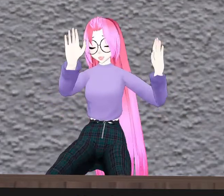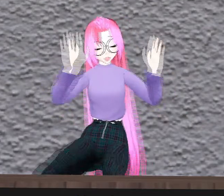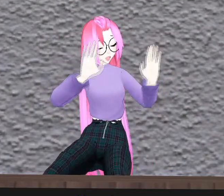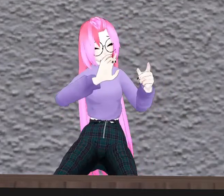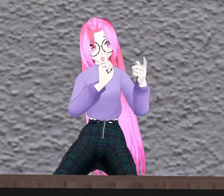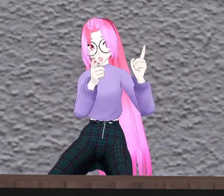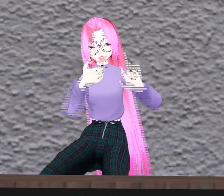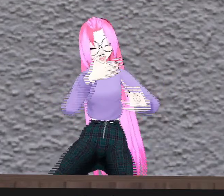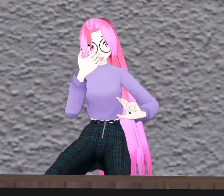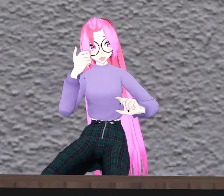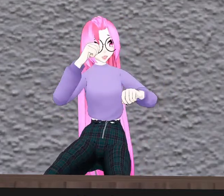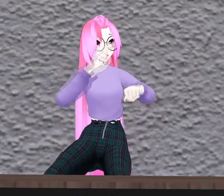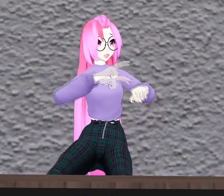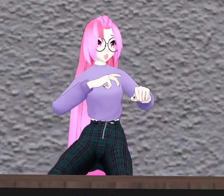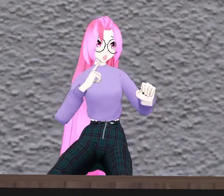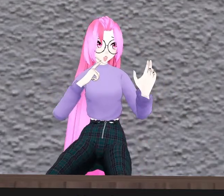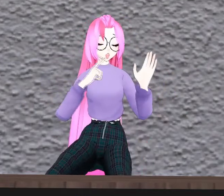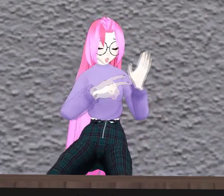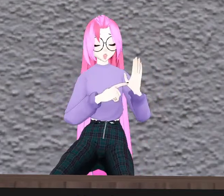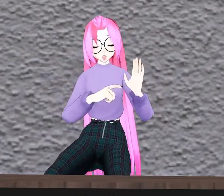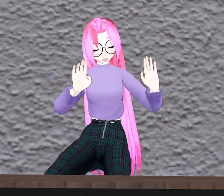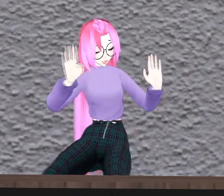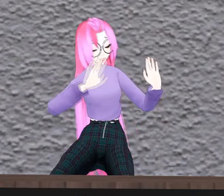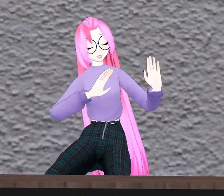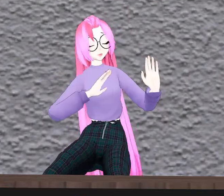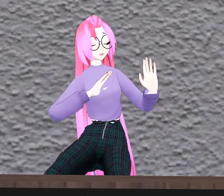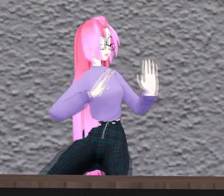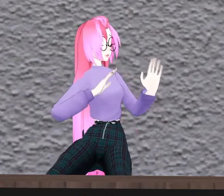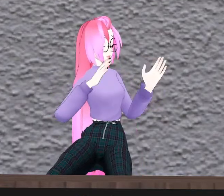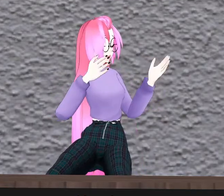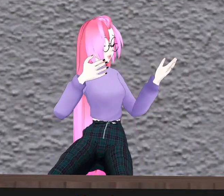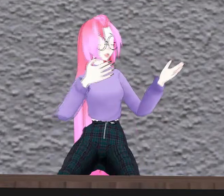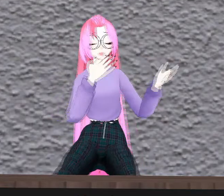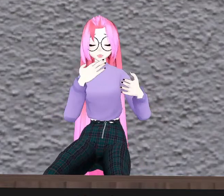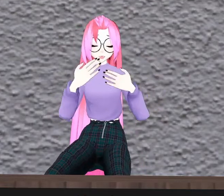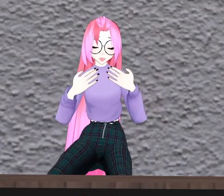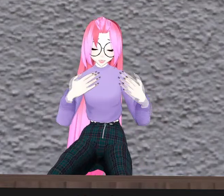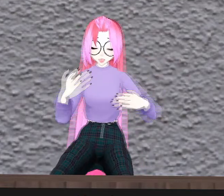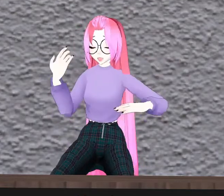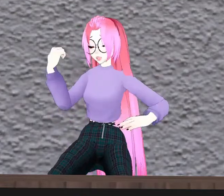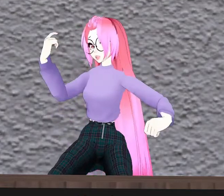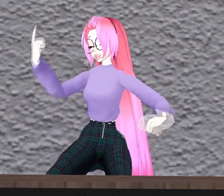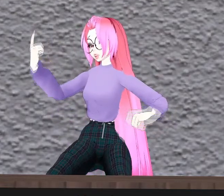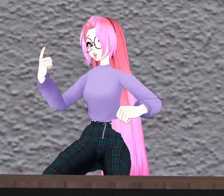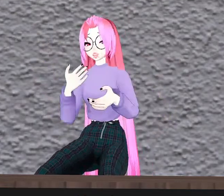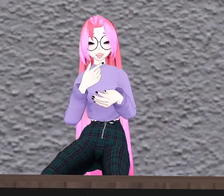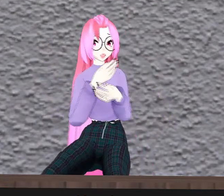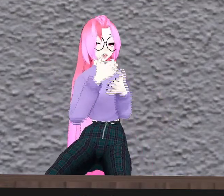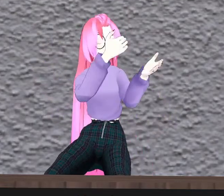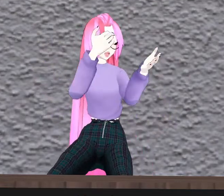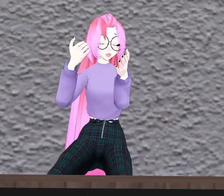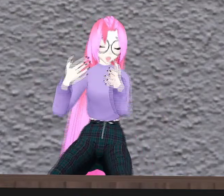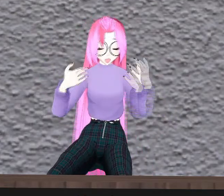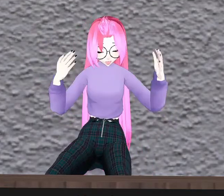can all change back into your normal avatars so you can recognize yourselves. All right, thank you so much for understanding. That's going to help us all out a